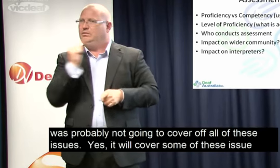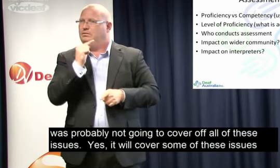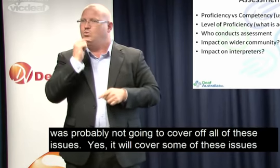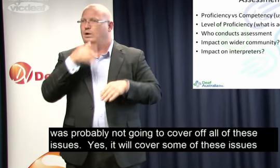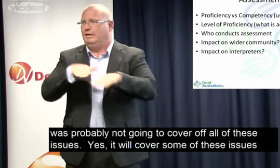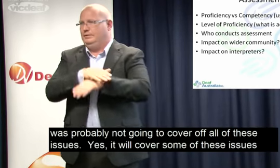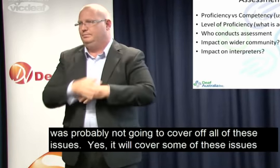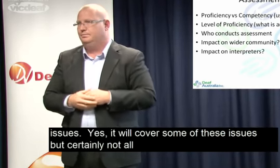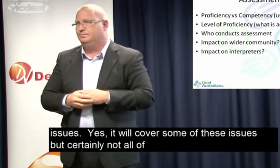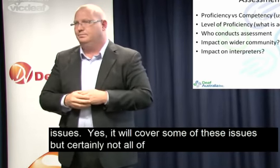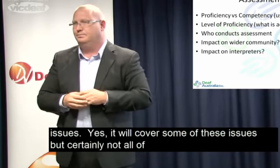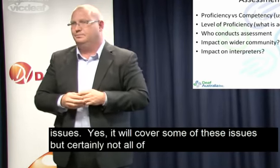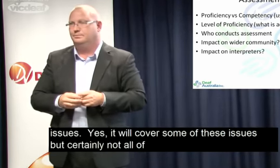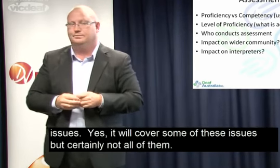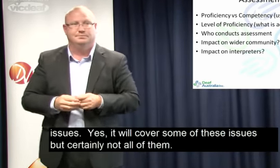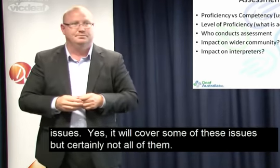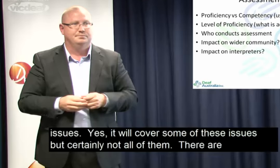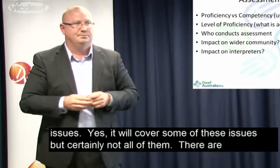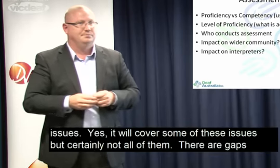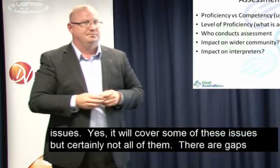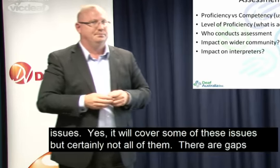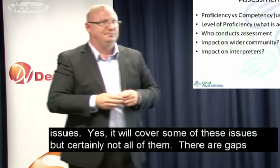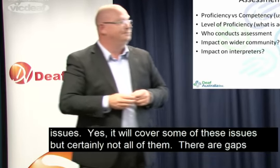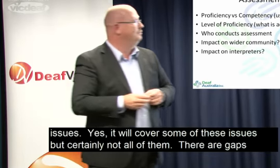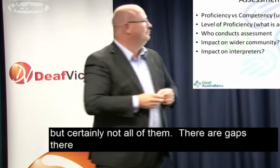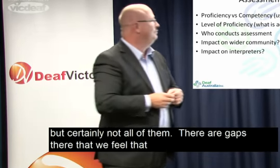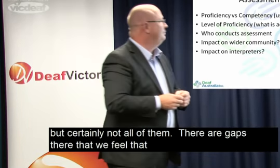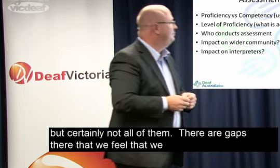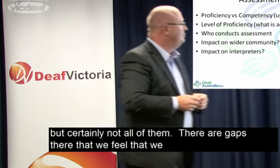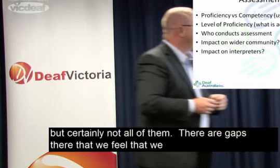And there's gaps there that we feel that we can cover through this initiative.